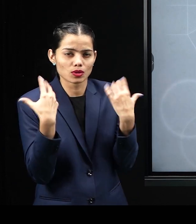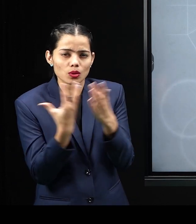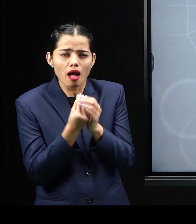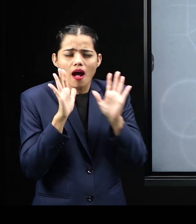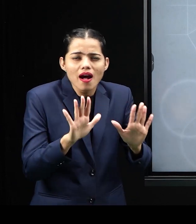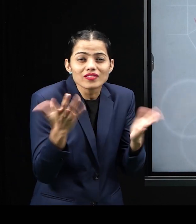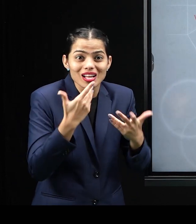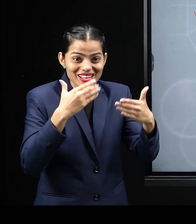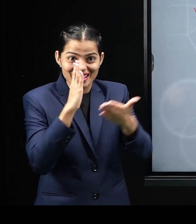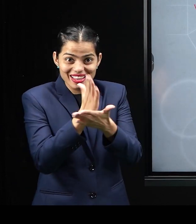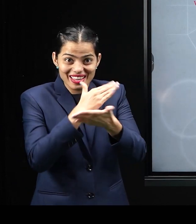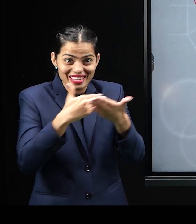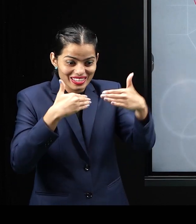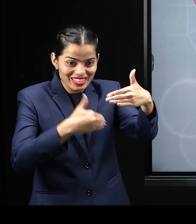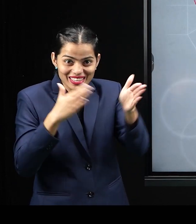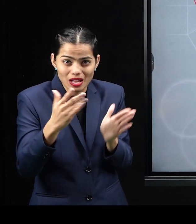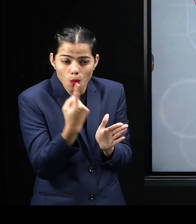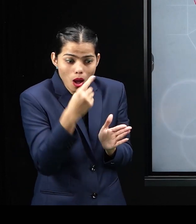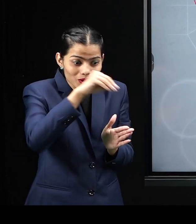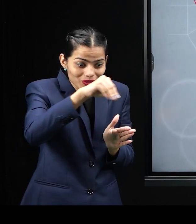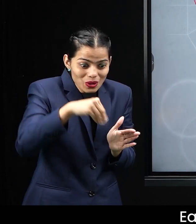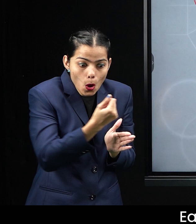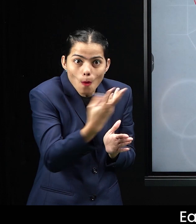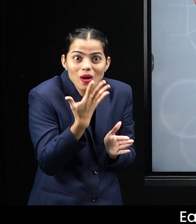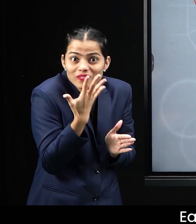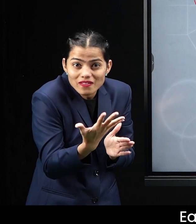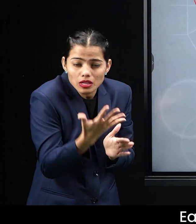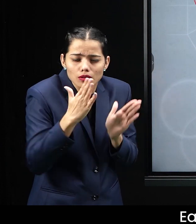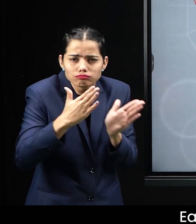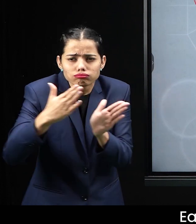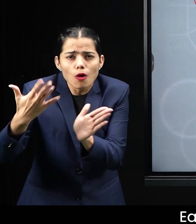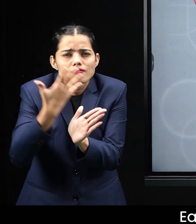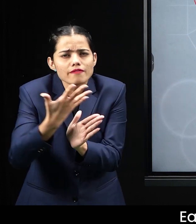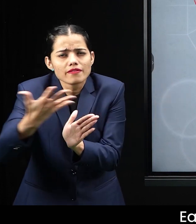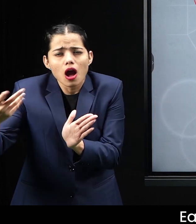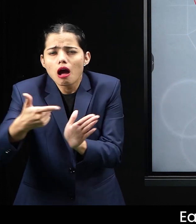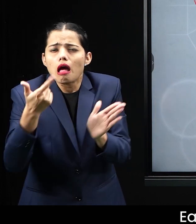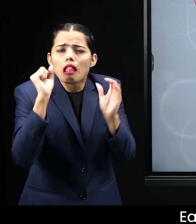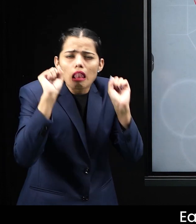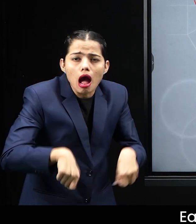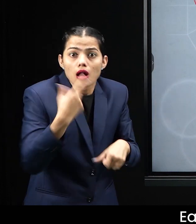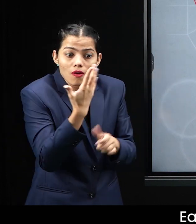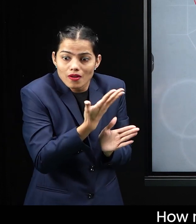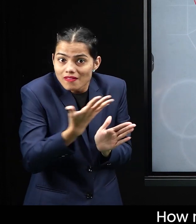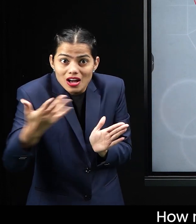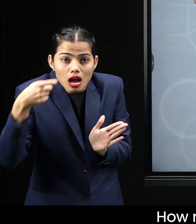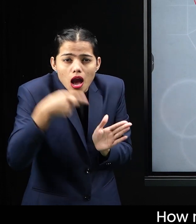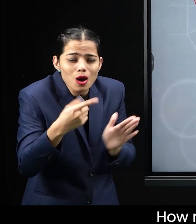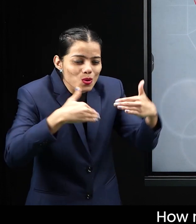Example: we have 34 cakes. Each box can hold 5 cakes only. How many